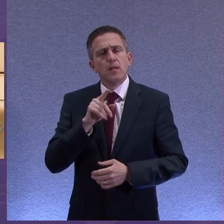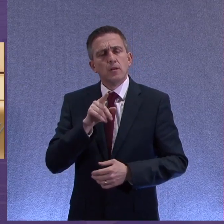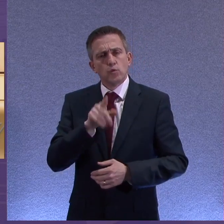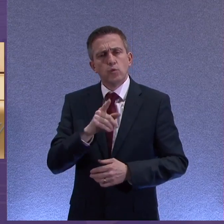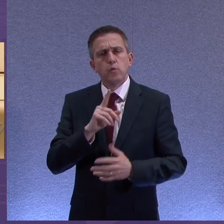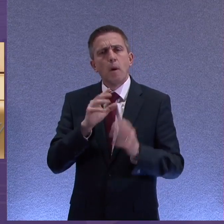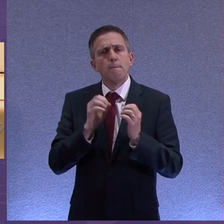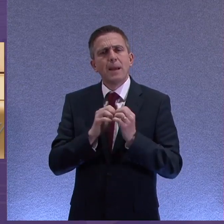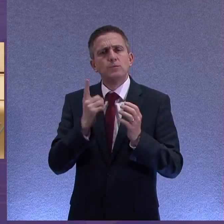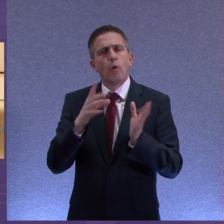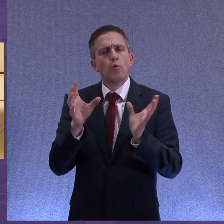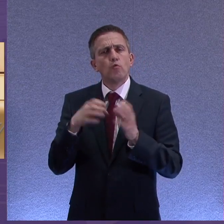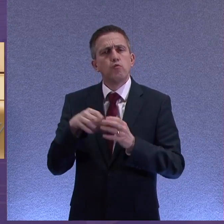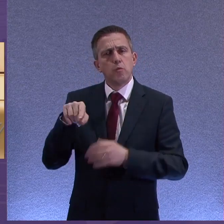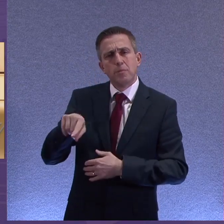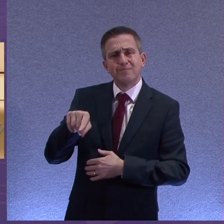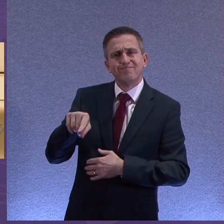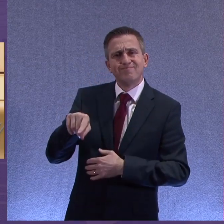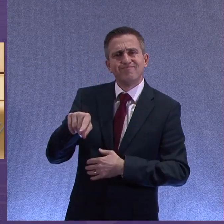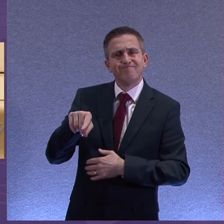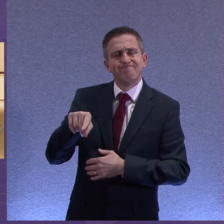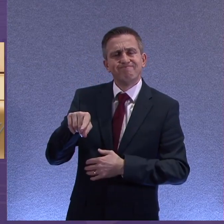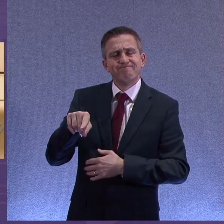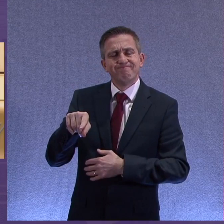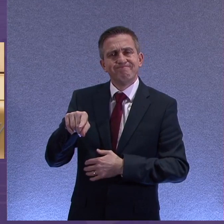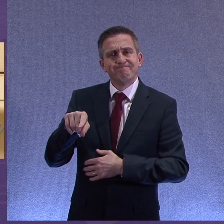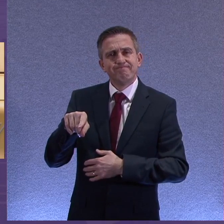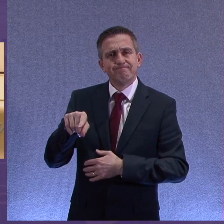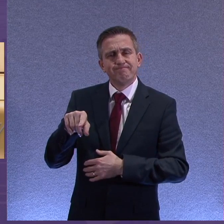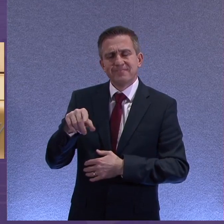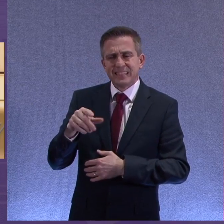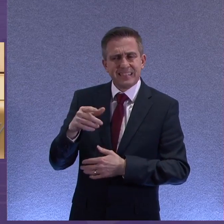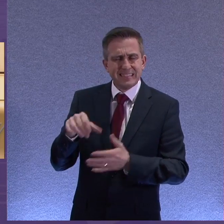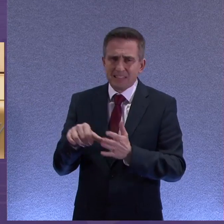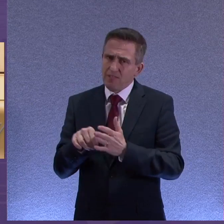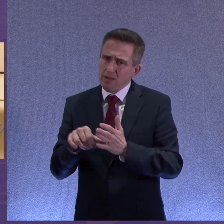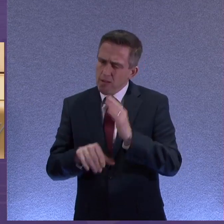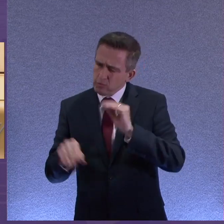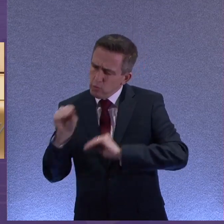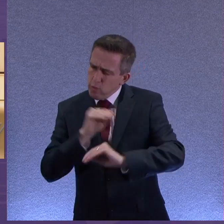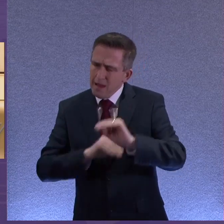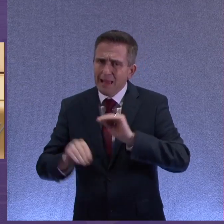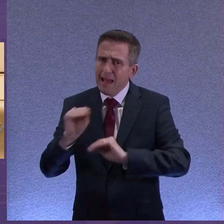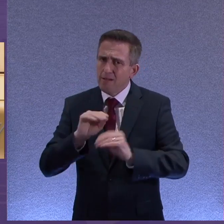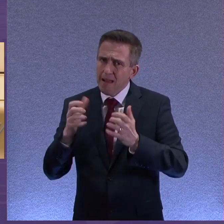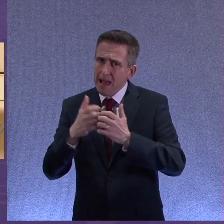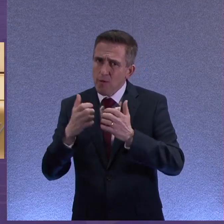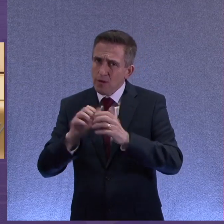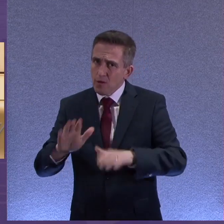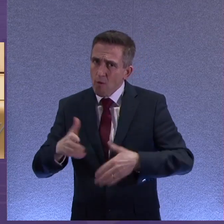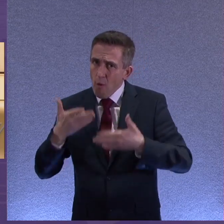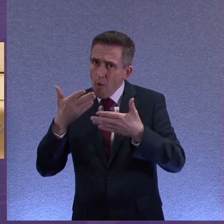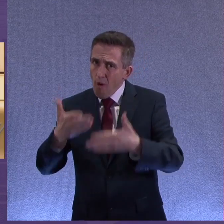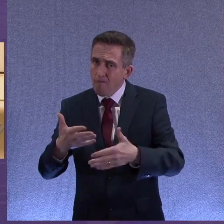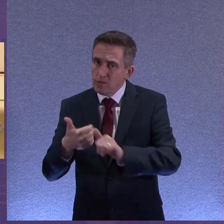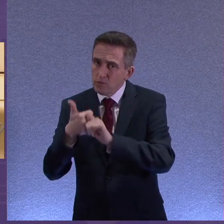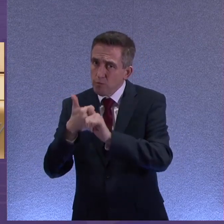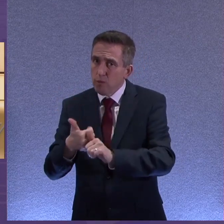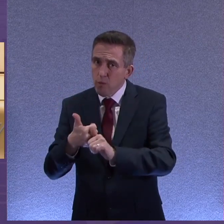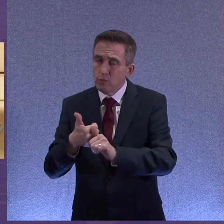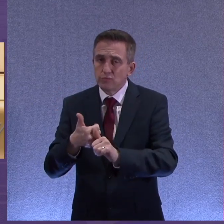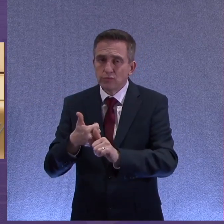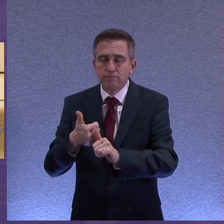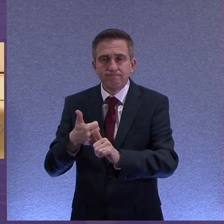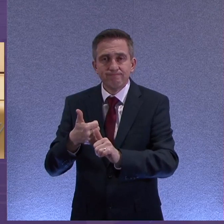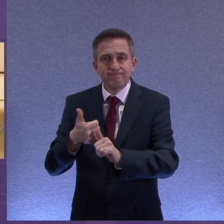mentioned, that is a particularly hard area to work through how we might offer that support. Not about the